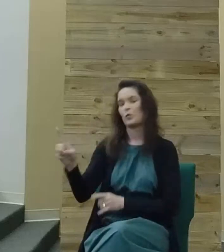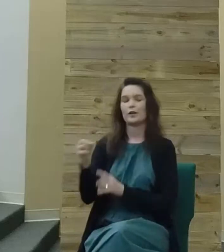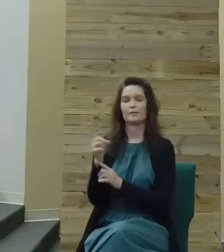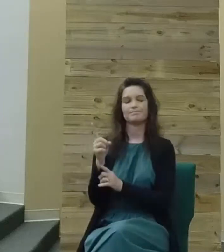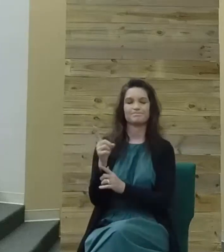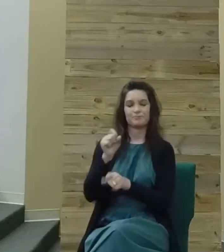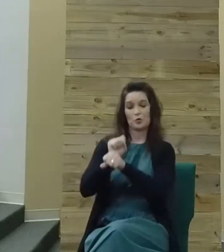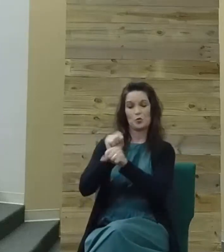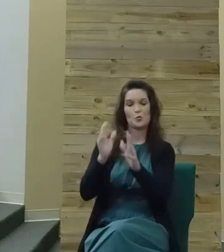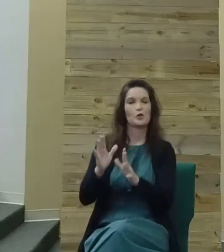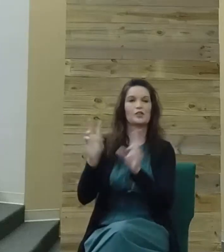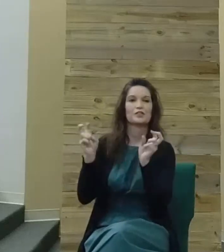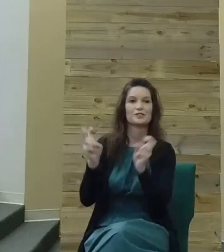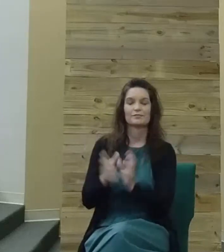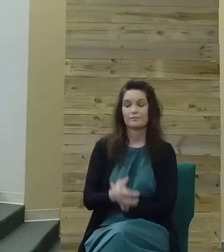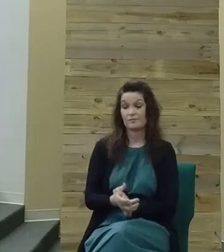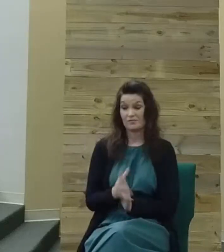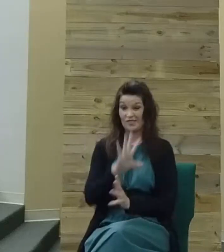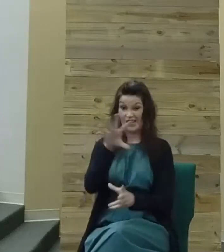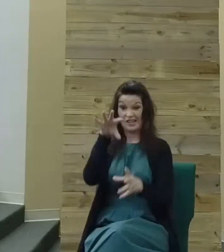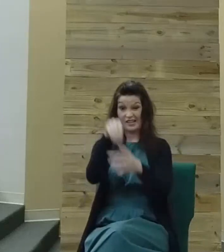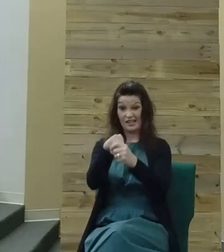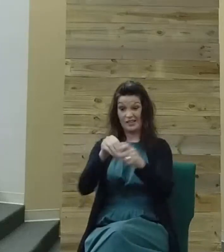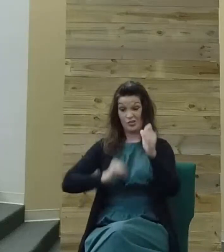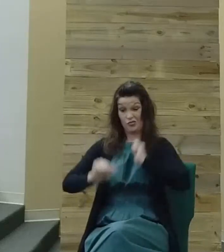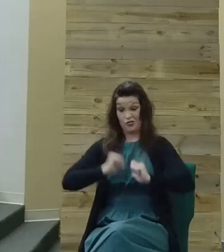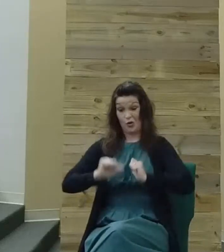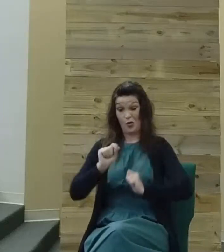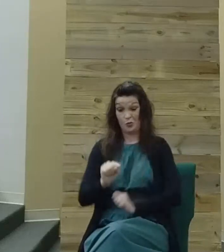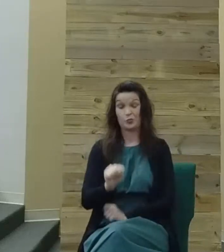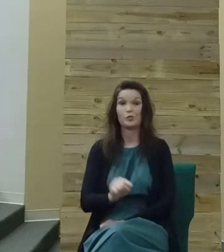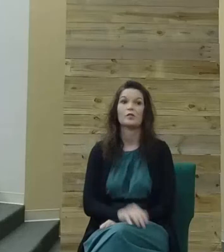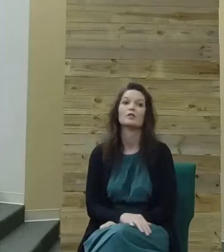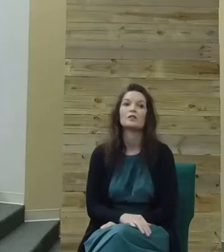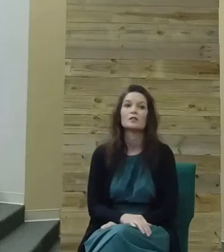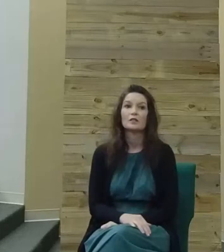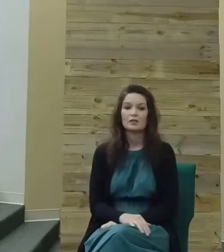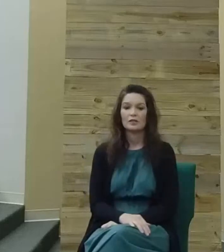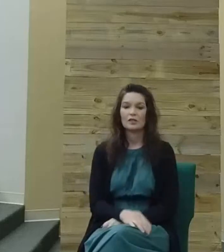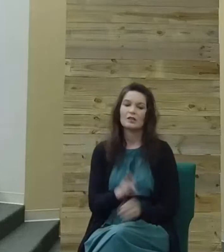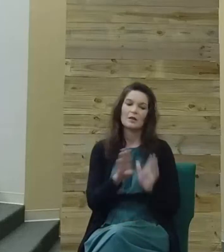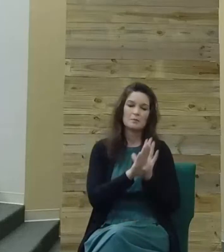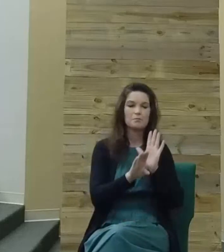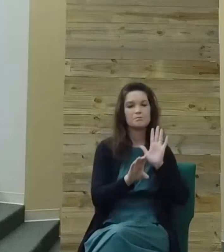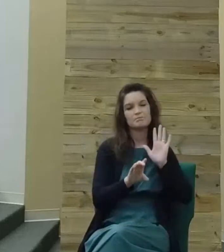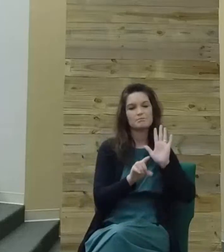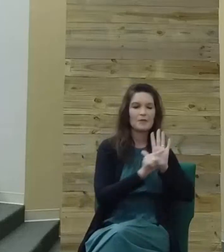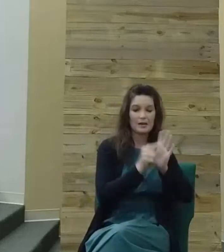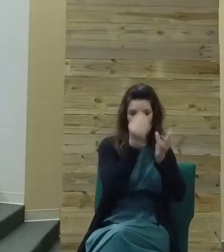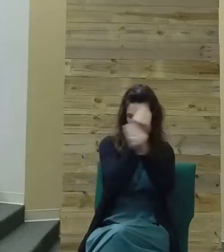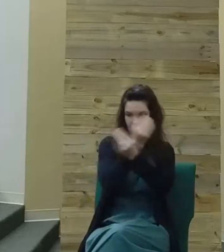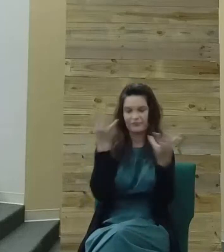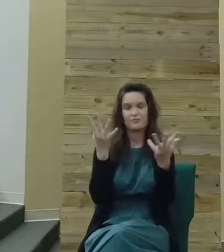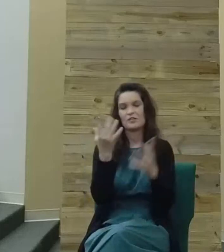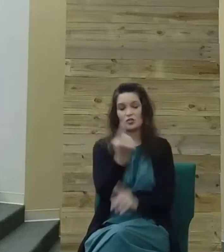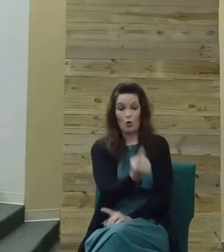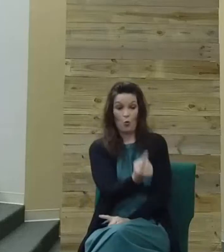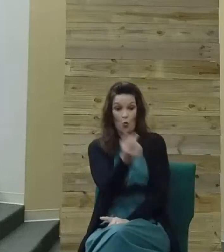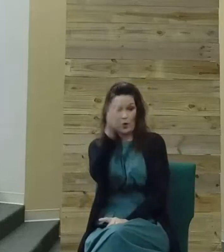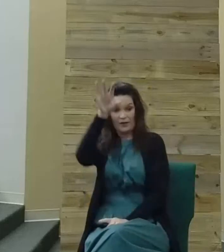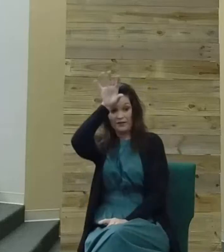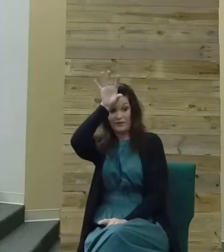911 operators. And so in this particular show, they were giving the backstory on one of the